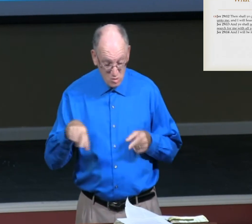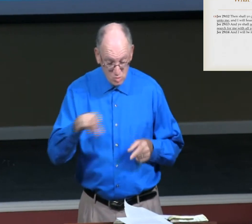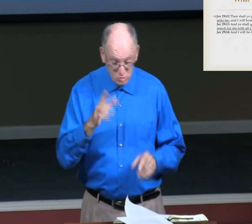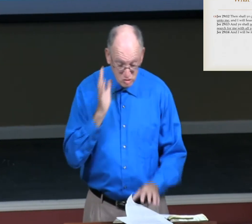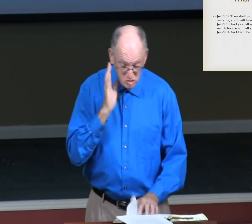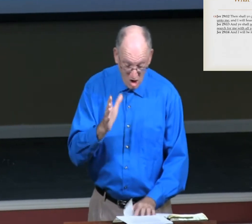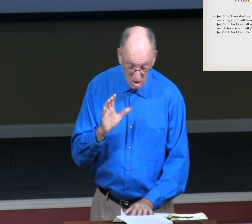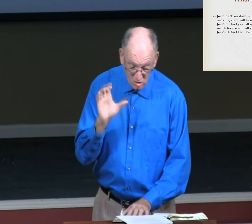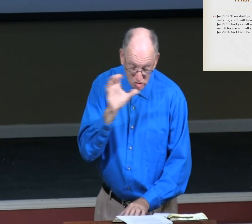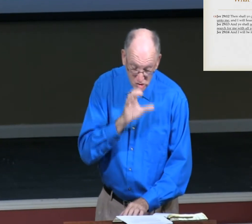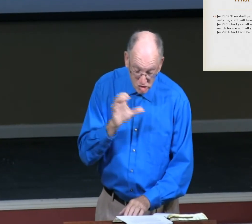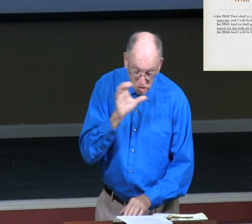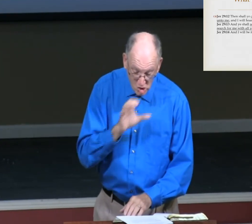all your heart.